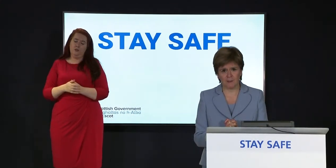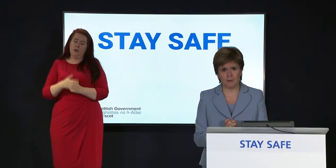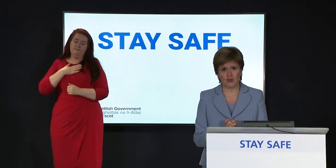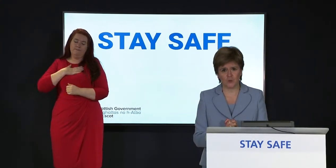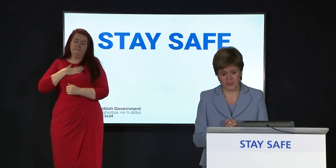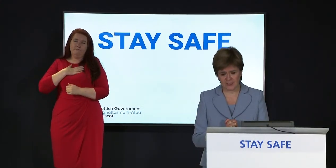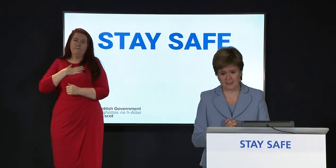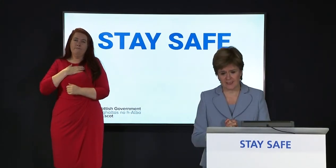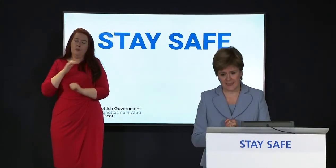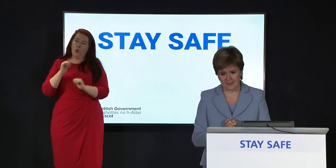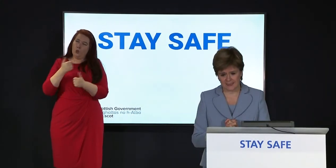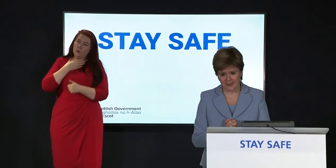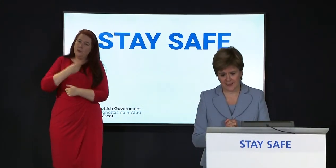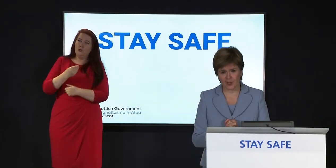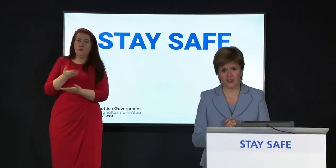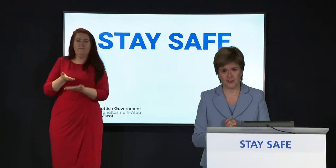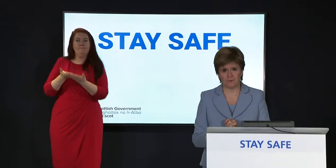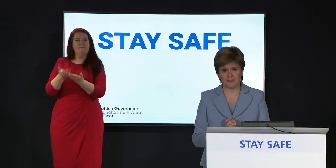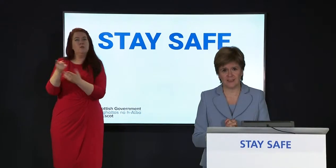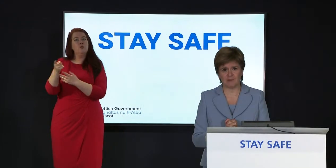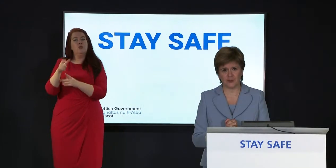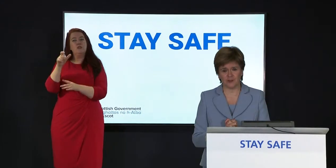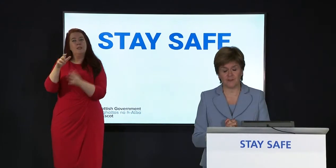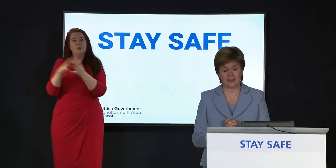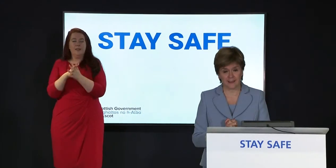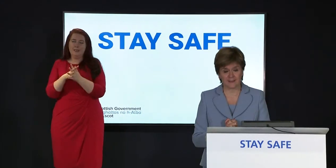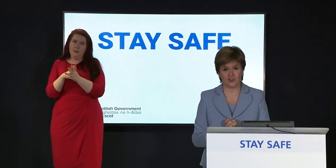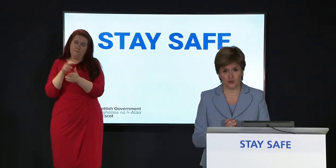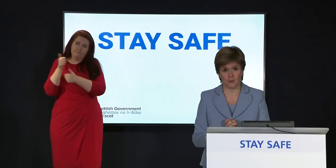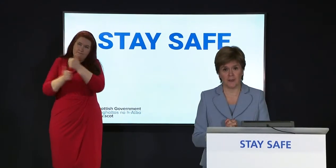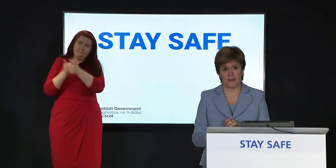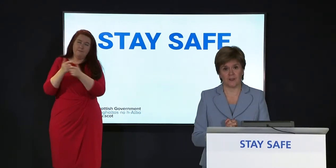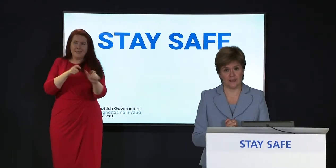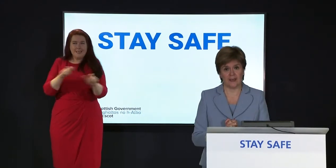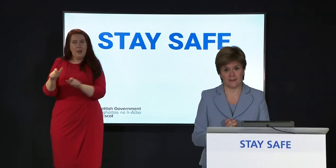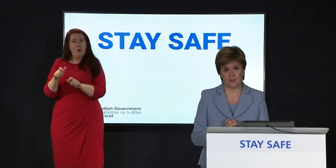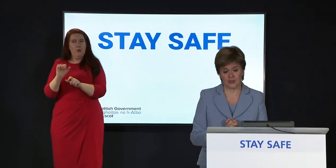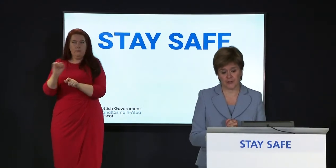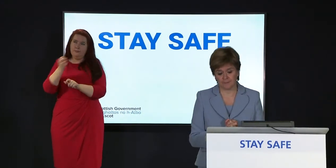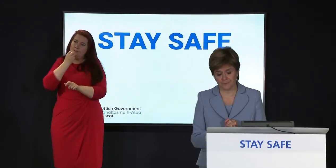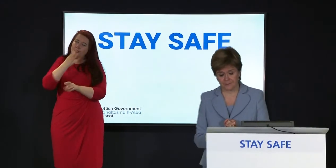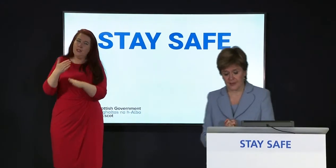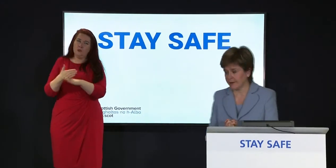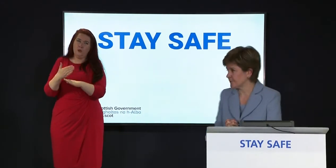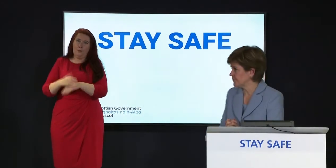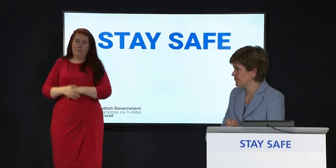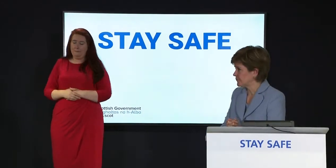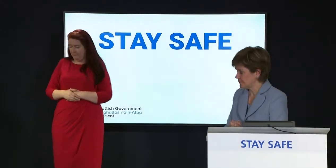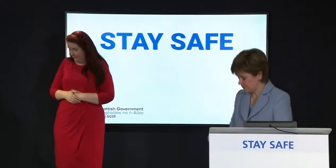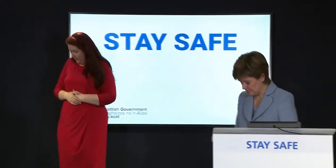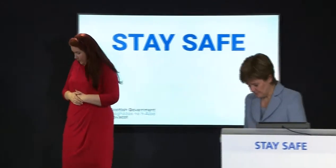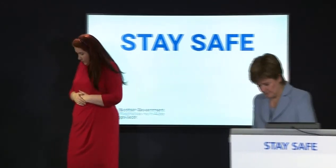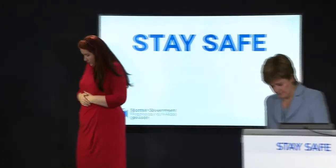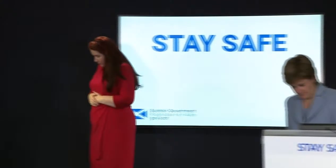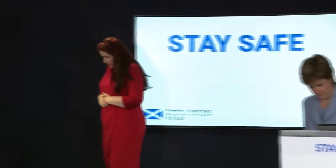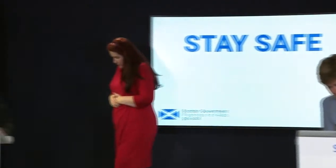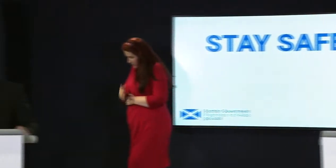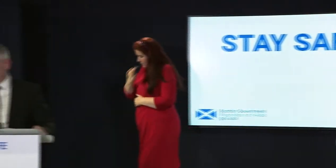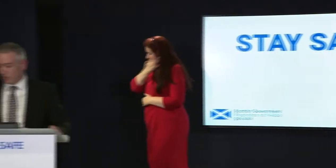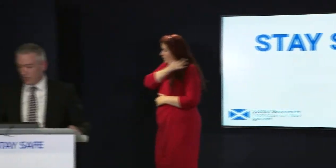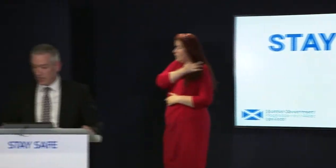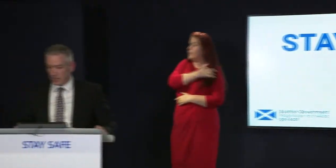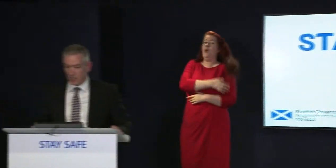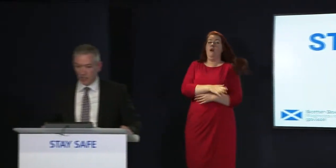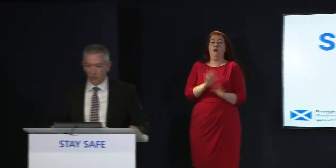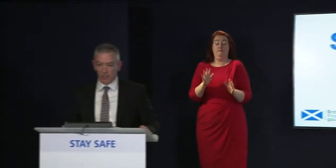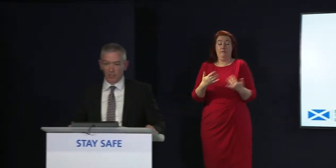Chris my good wishes today and encourage him to keep doing the fantastic job that he has been doing. Gregor. think all I would confine